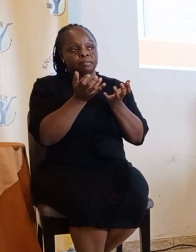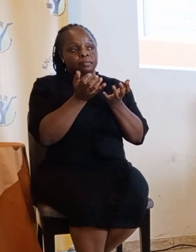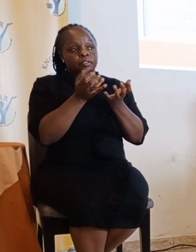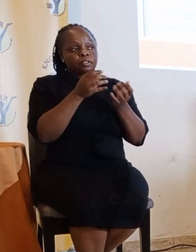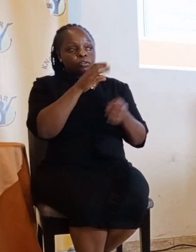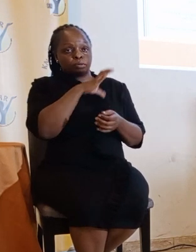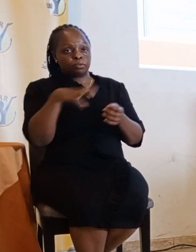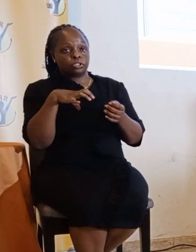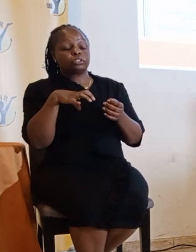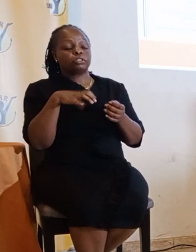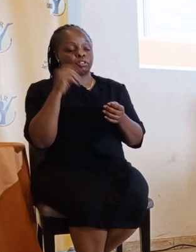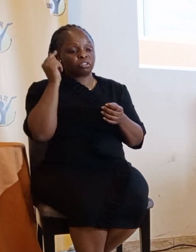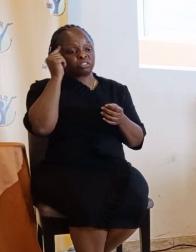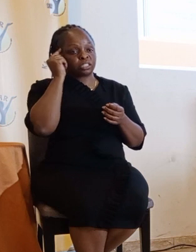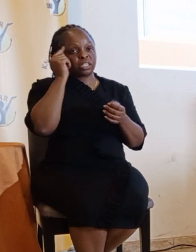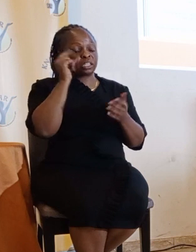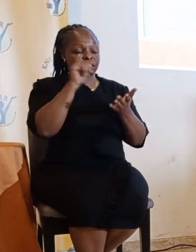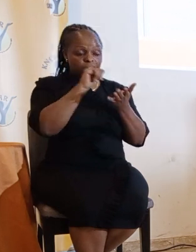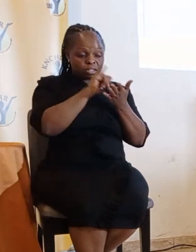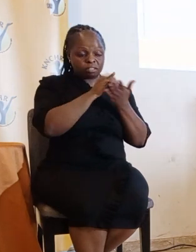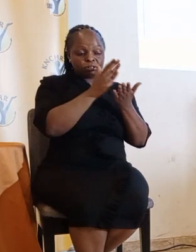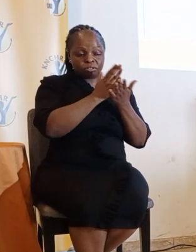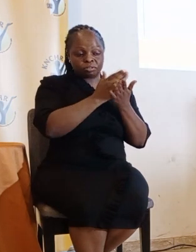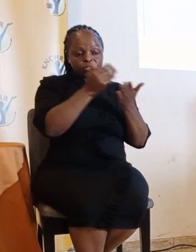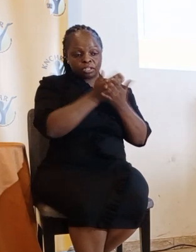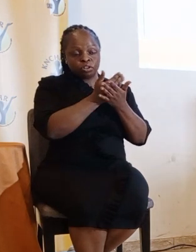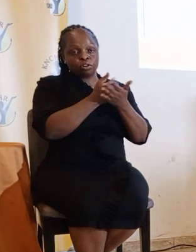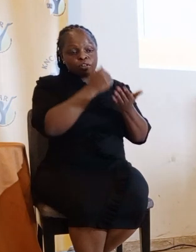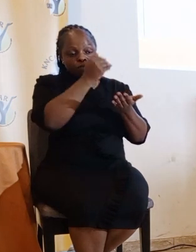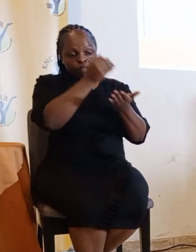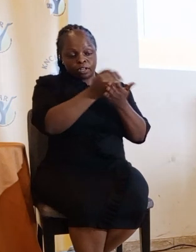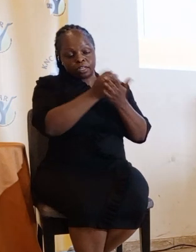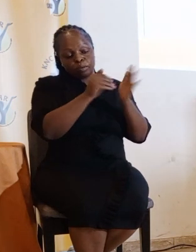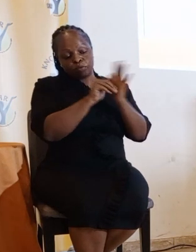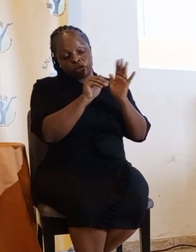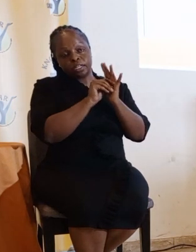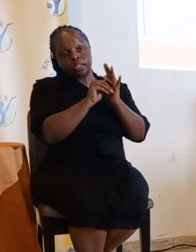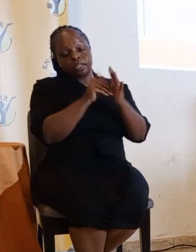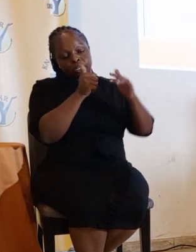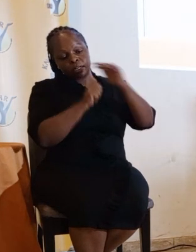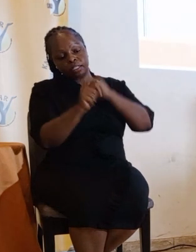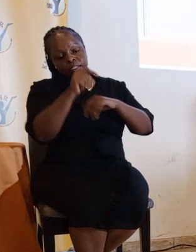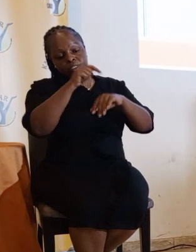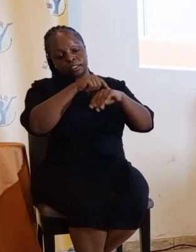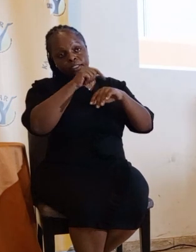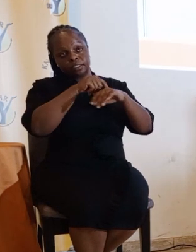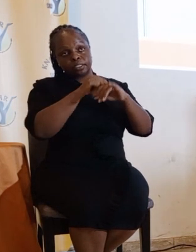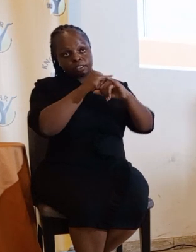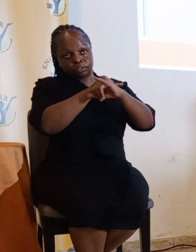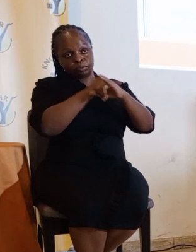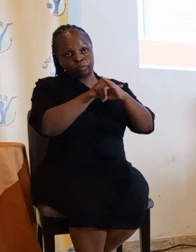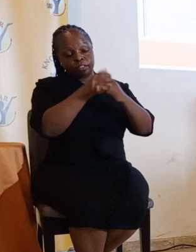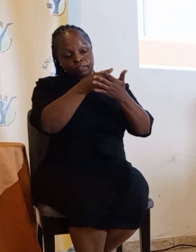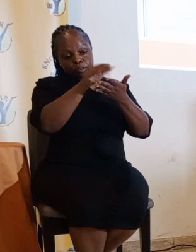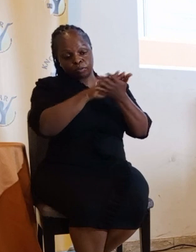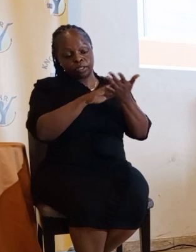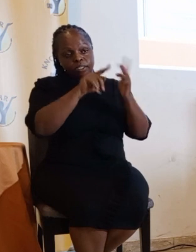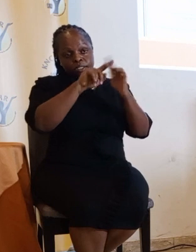The Commission is concerned that although the new funding model under the means testing instrument framework commenced